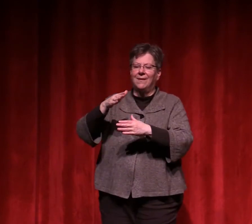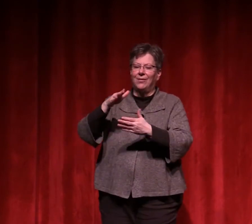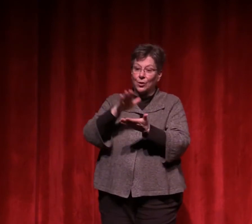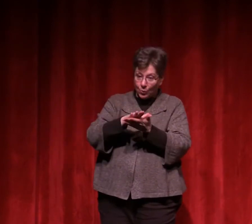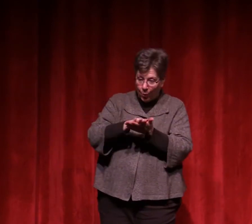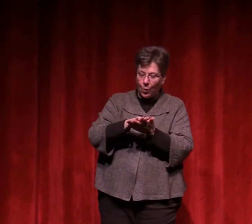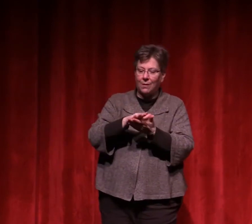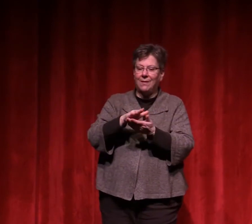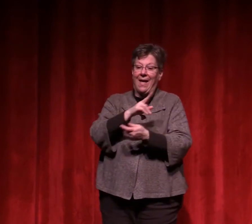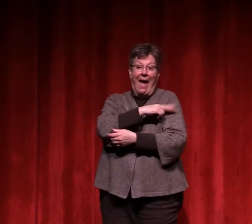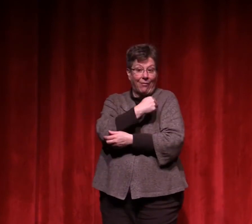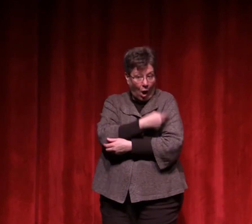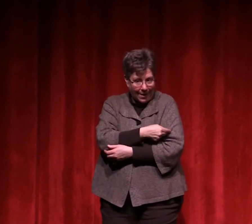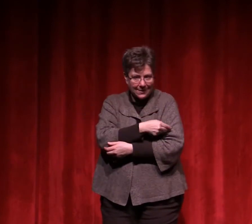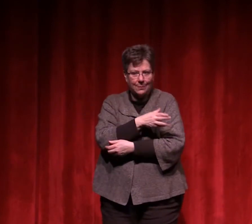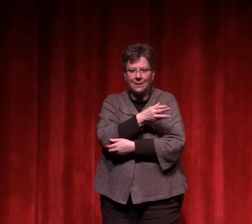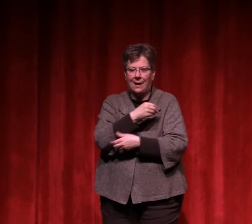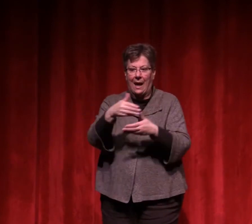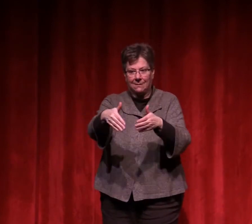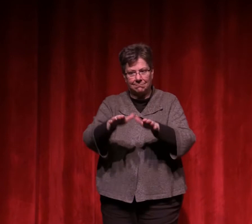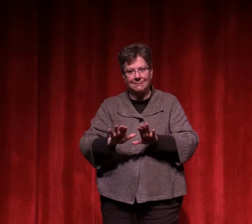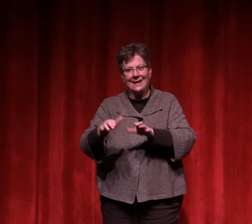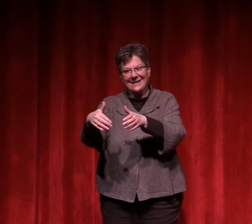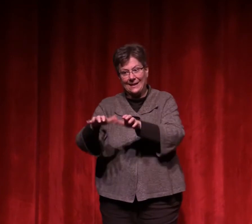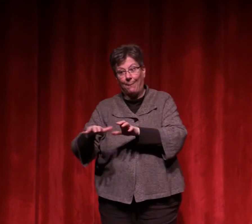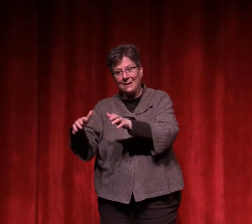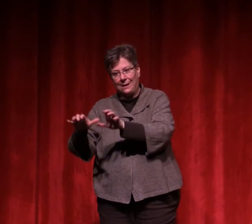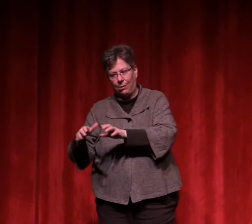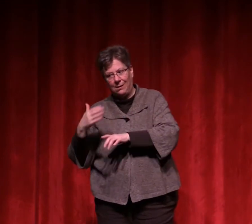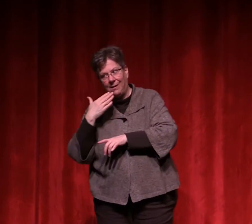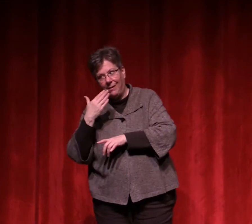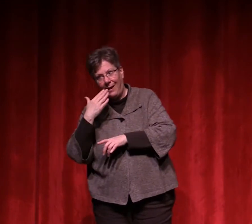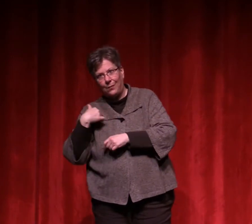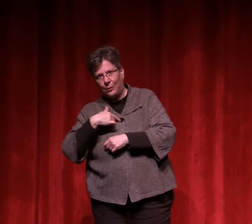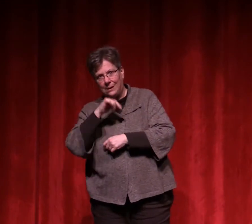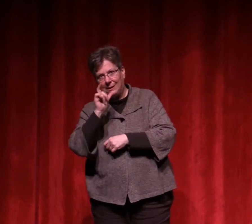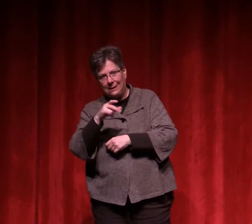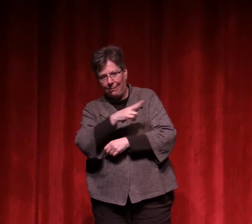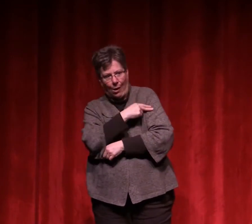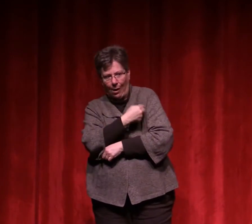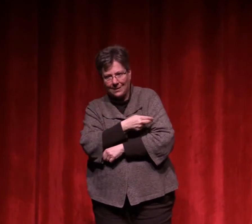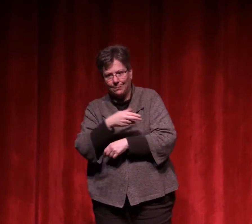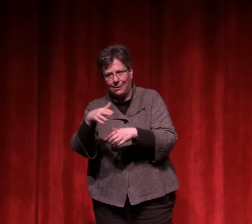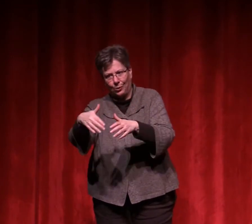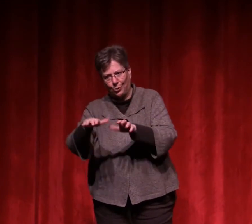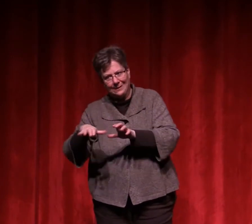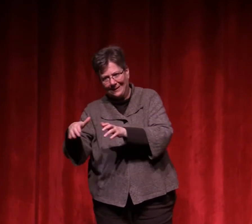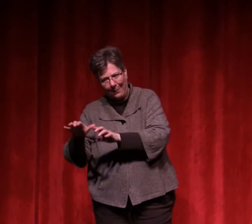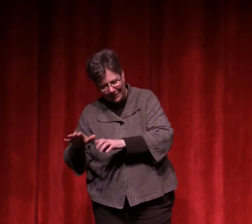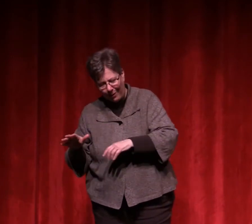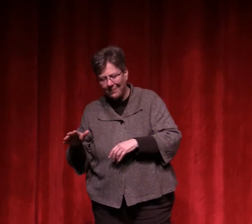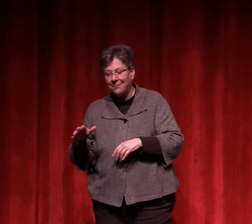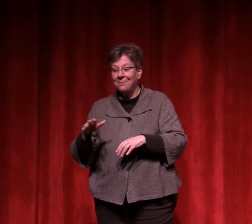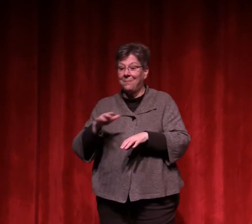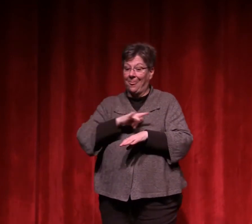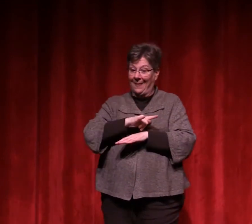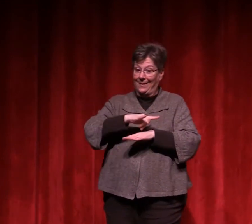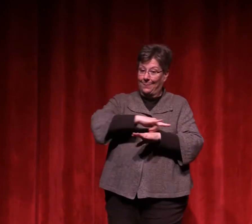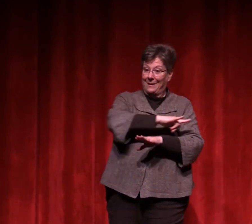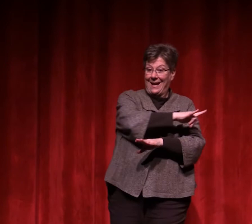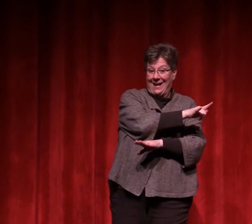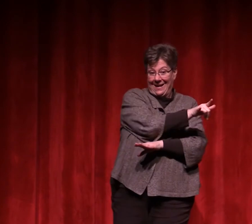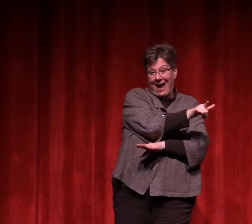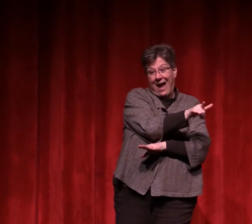Thankfully, we didn't need to use either one of those. The plane was